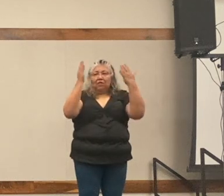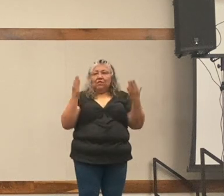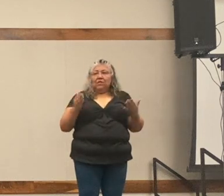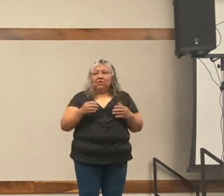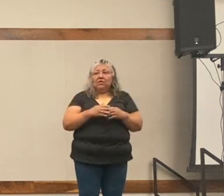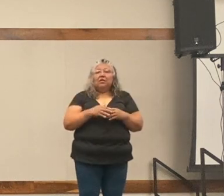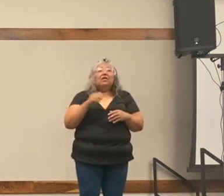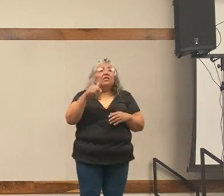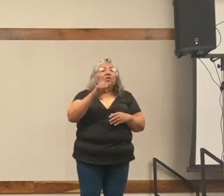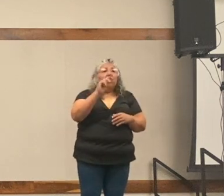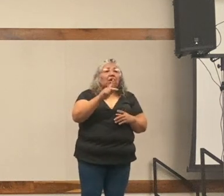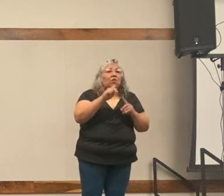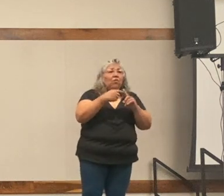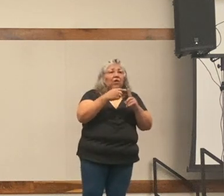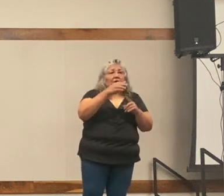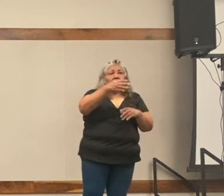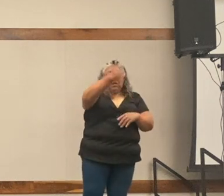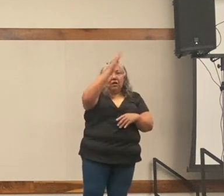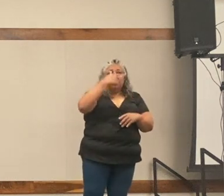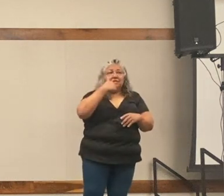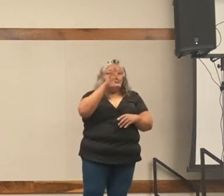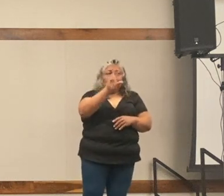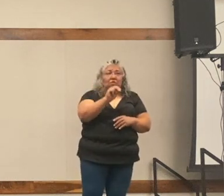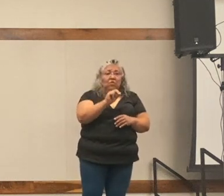It's okay when God says no.